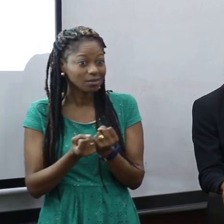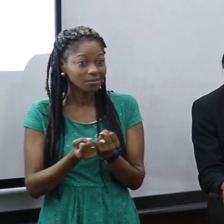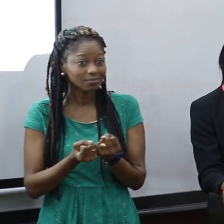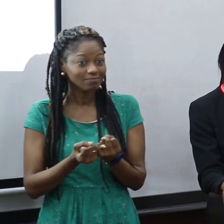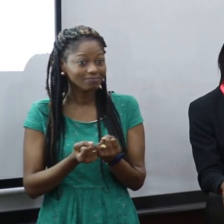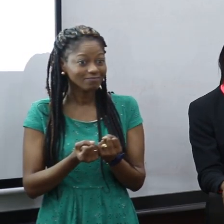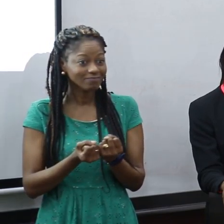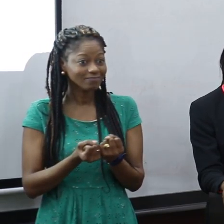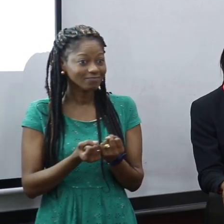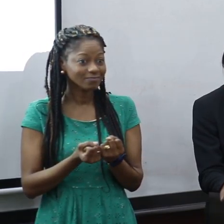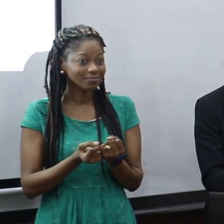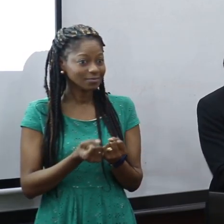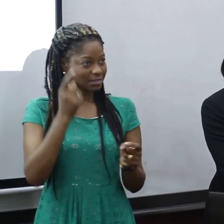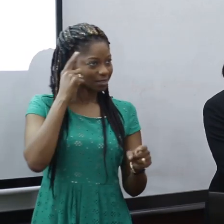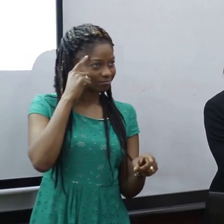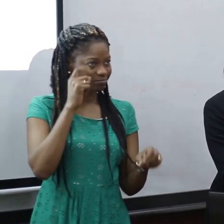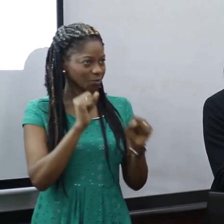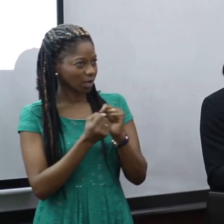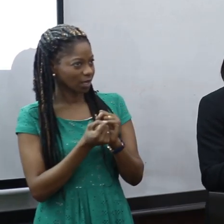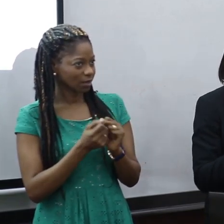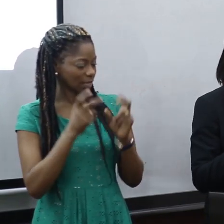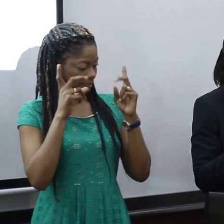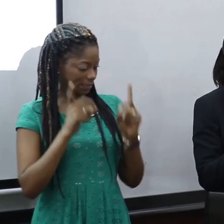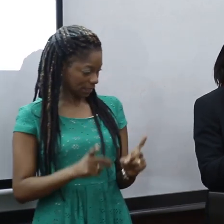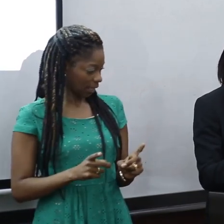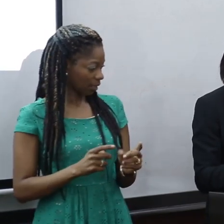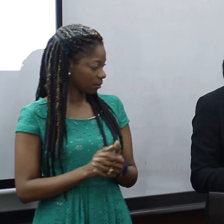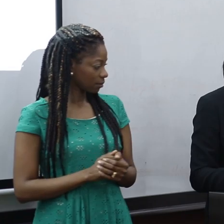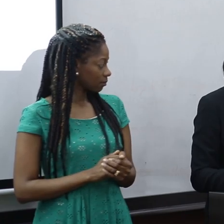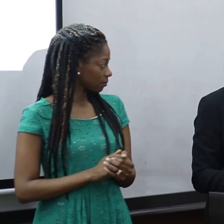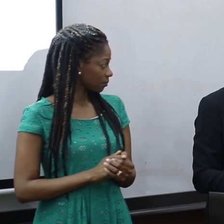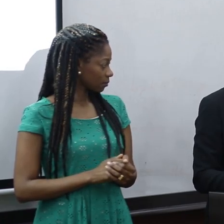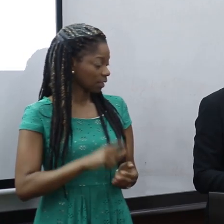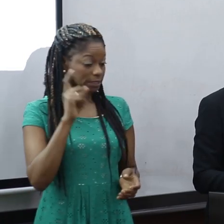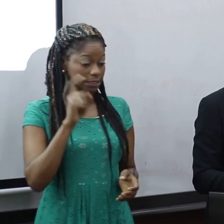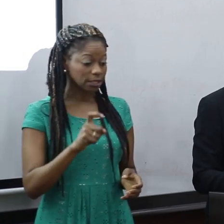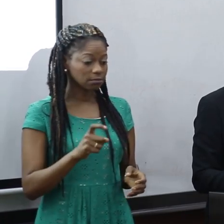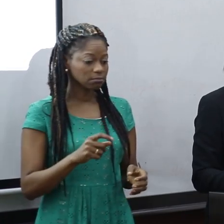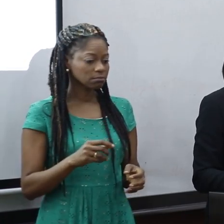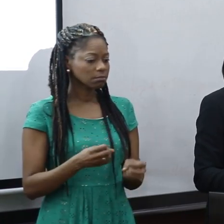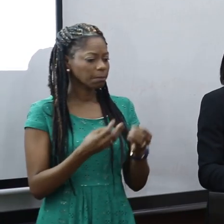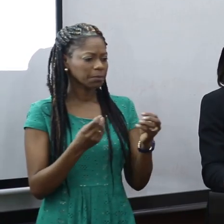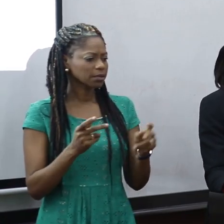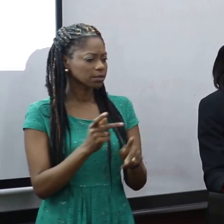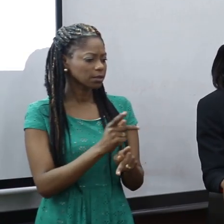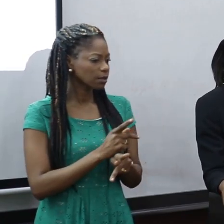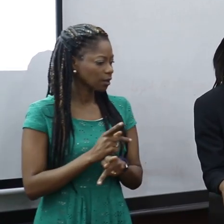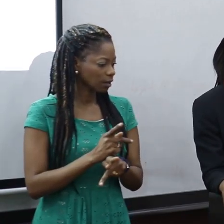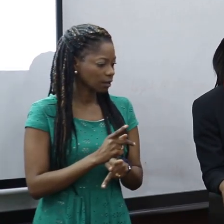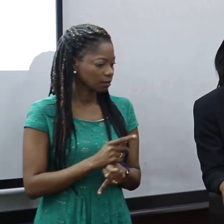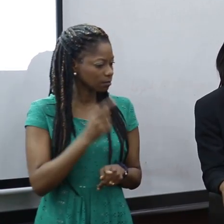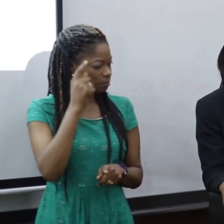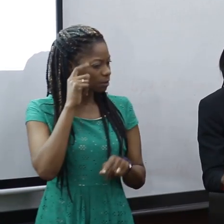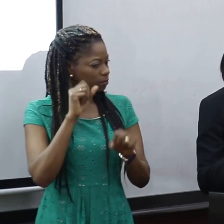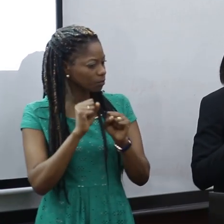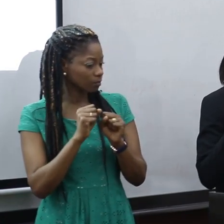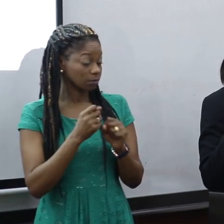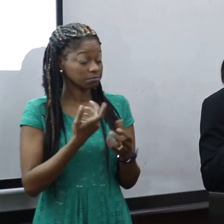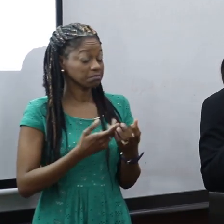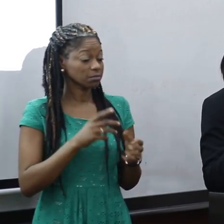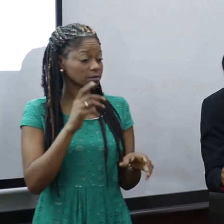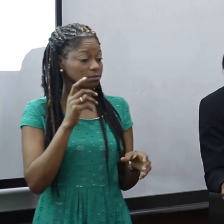other reasons for detention are offered, for example, a person needs care and treatment, but mental or intellectual disability